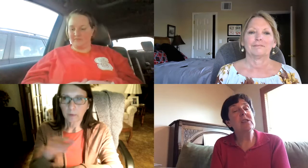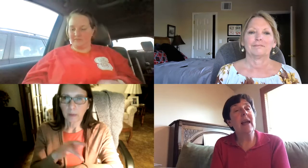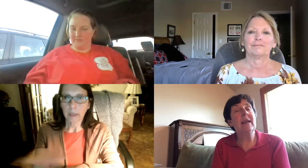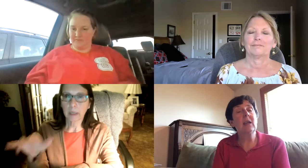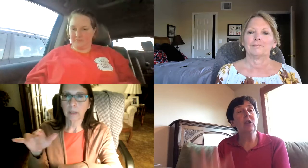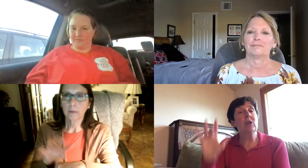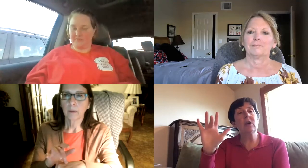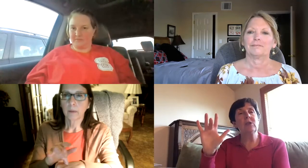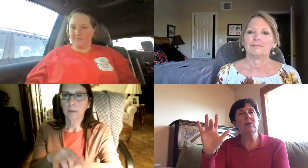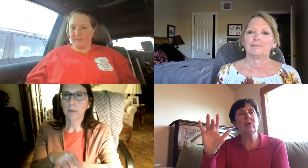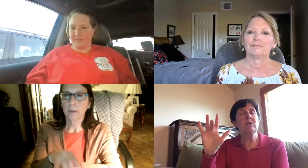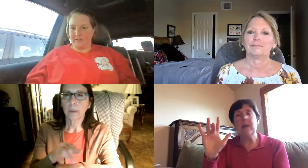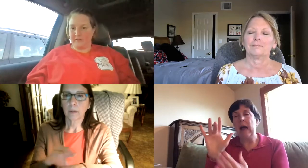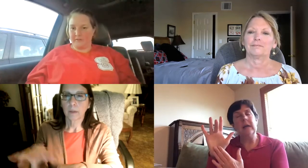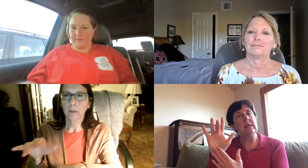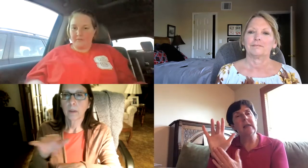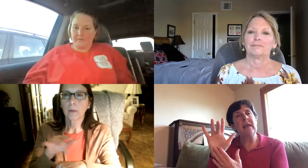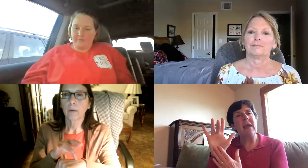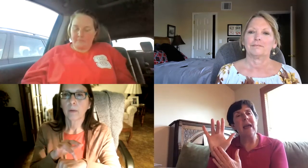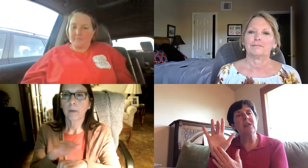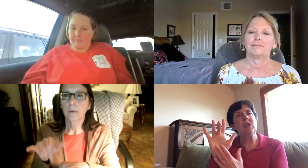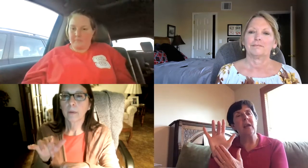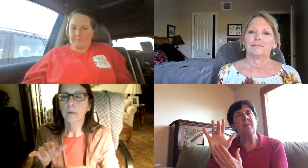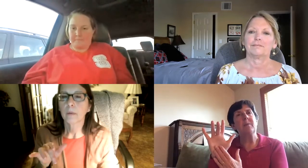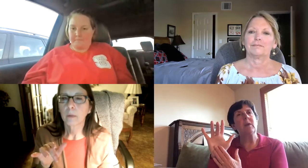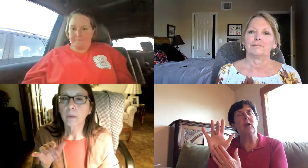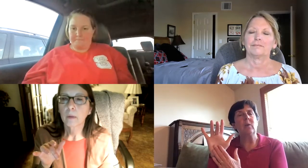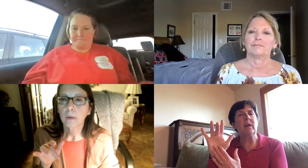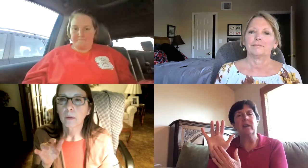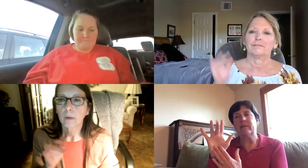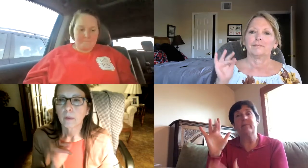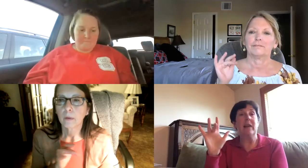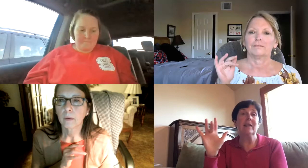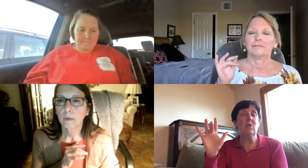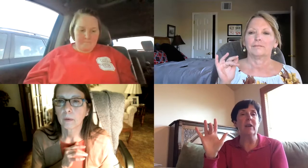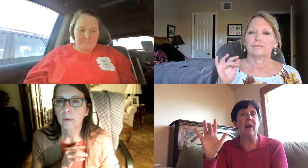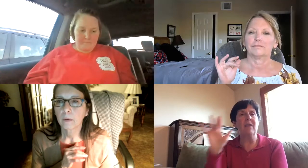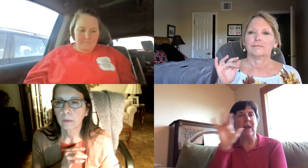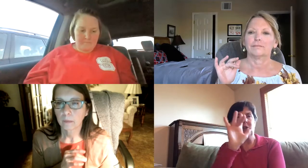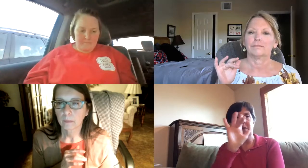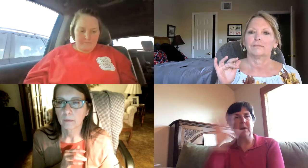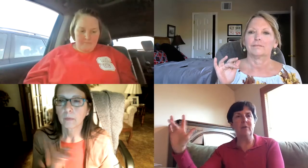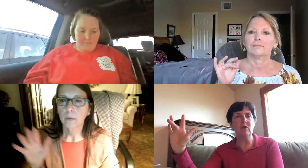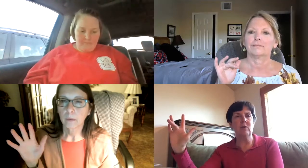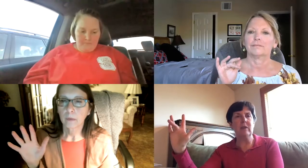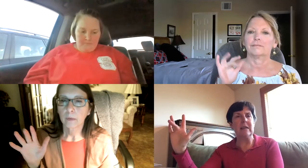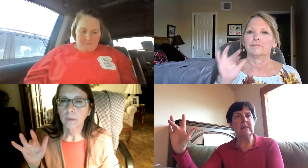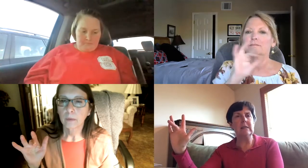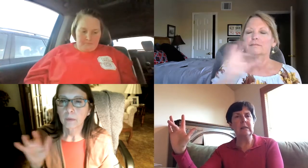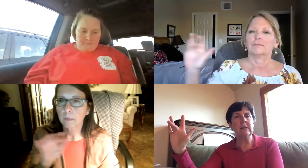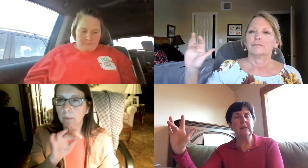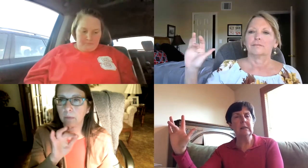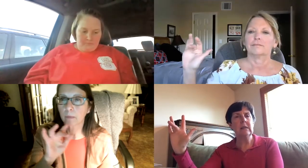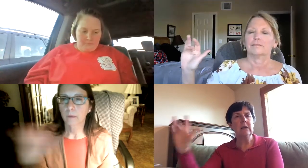And just like you can also use that same hand shape, you know, with, it's like the 25 hand shape. But if you do